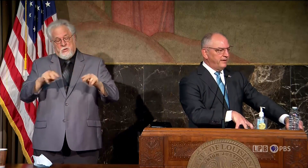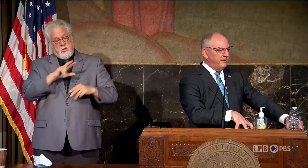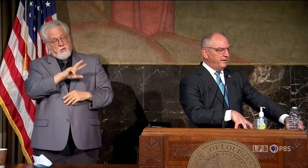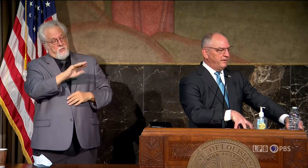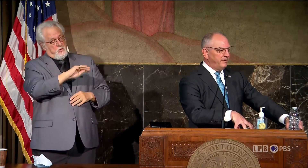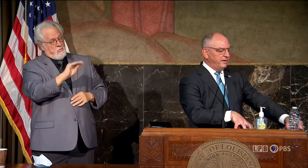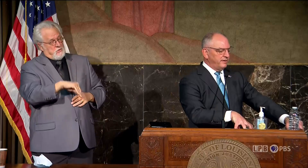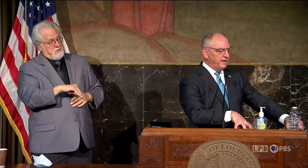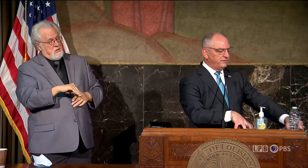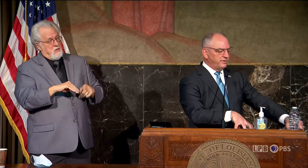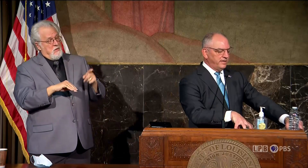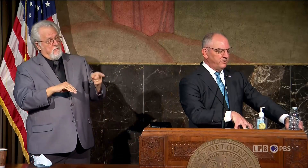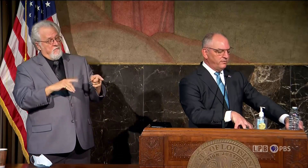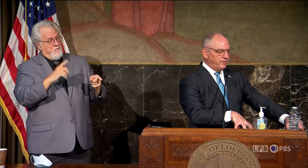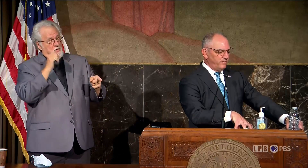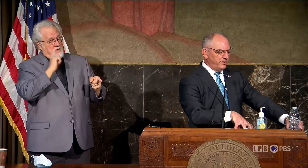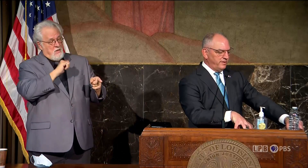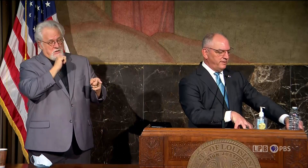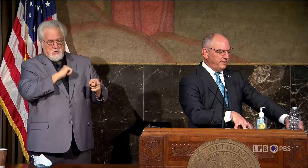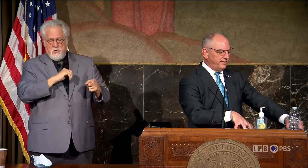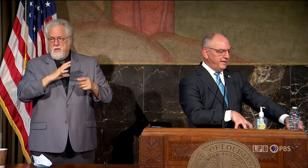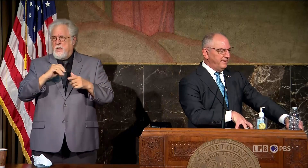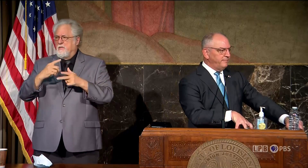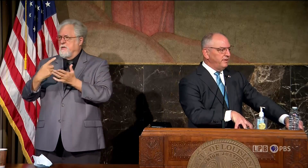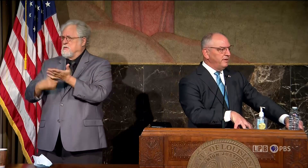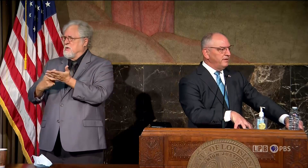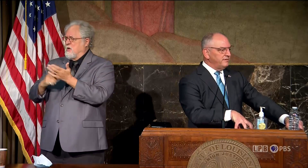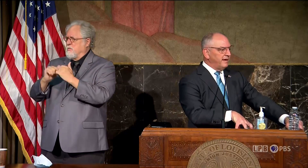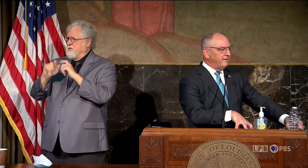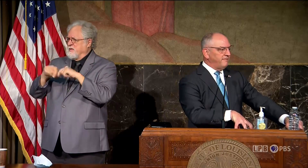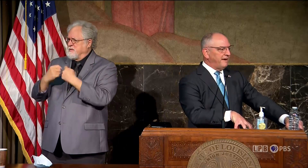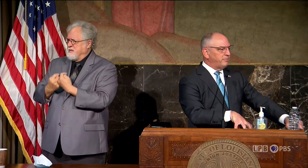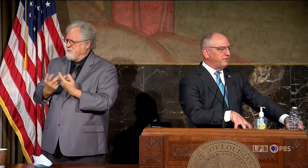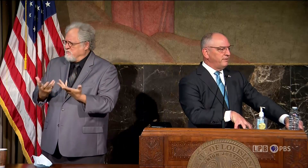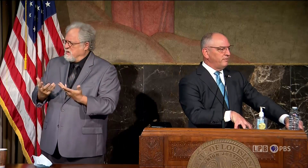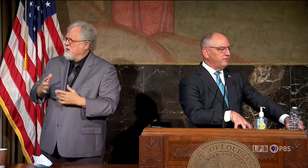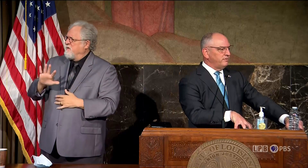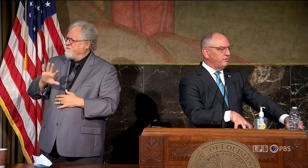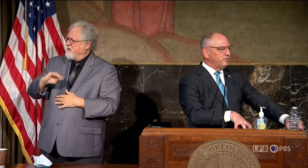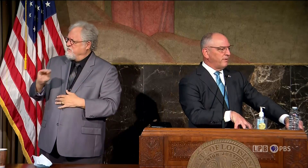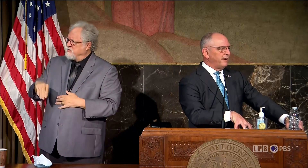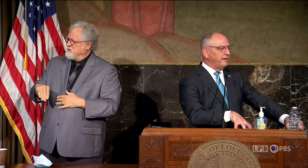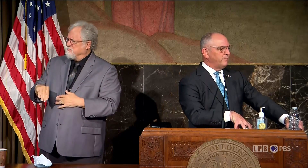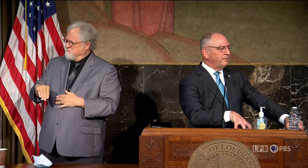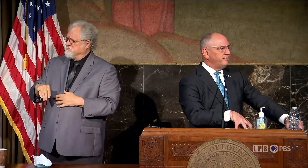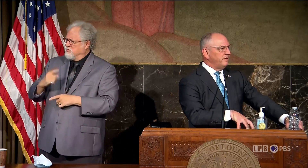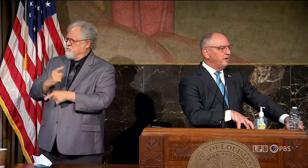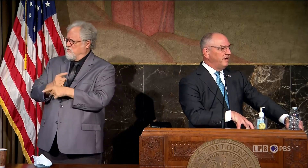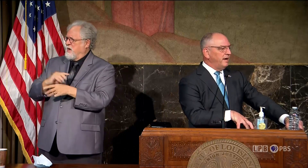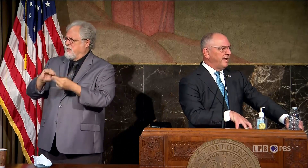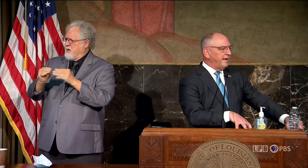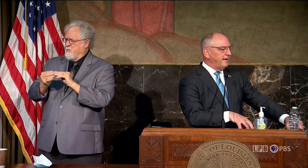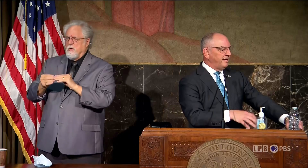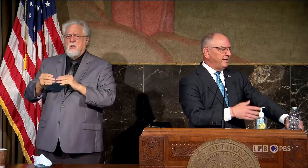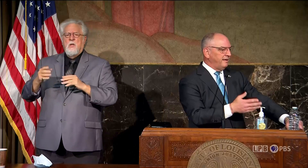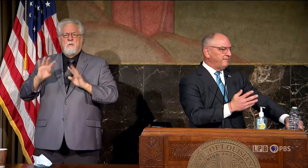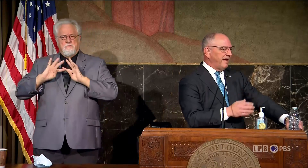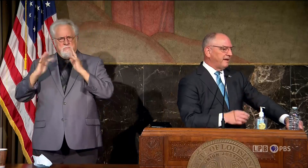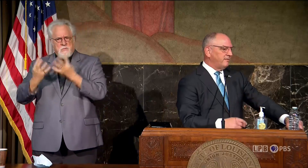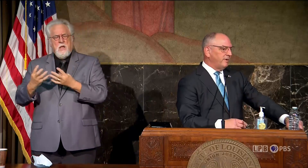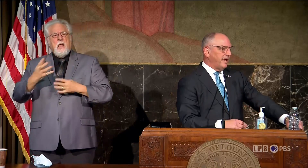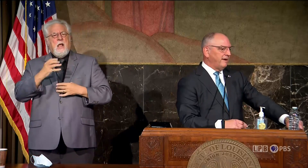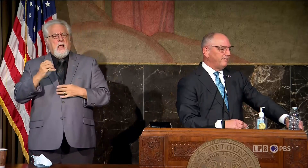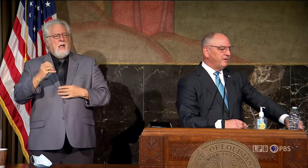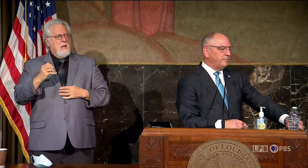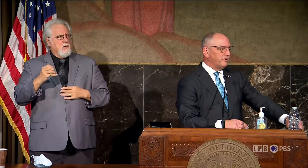3%, but in consultation with the team, decided that 5% was the right number. And in